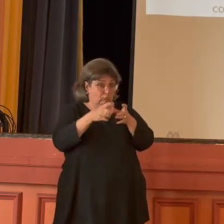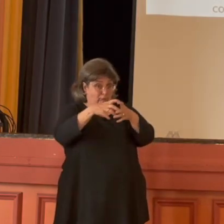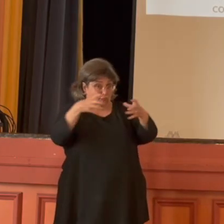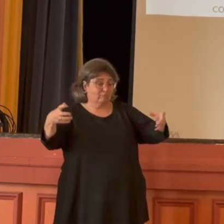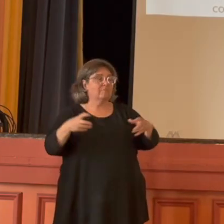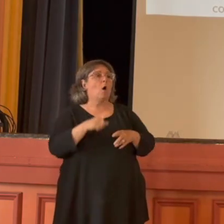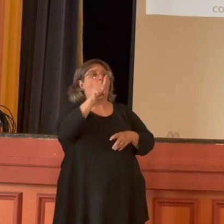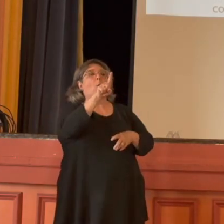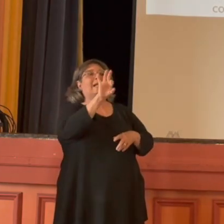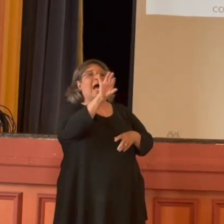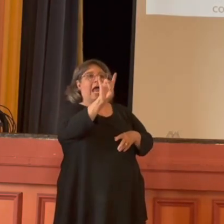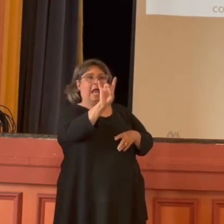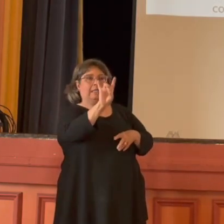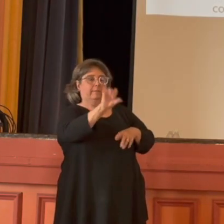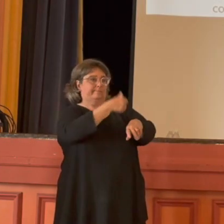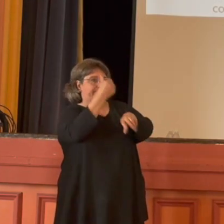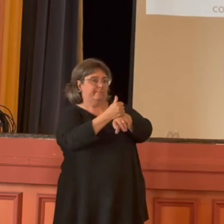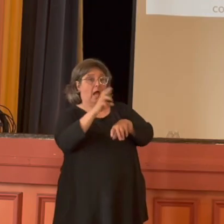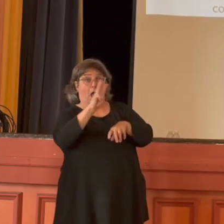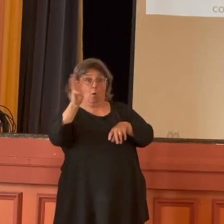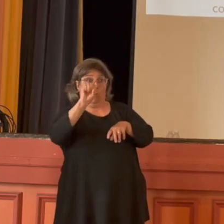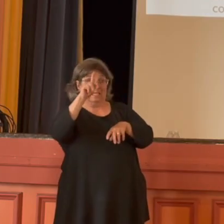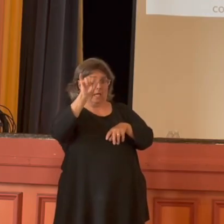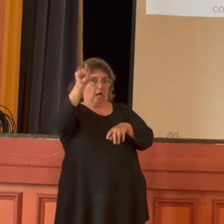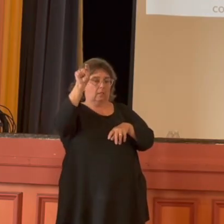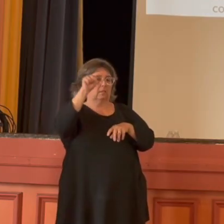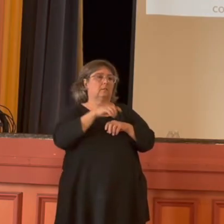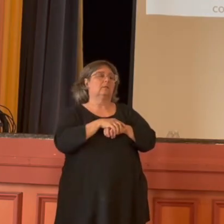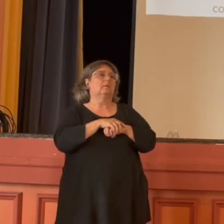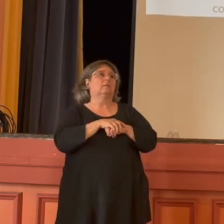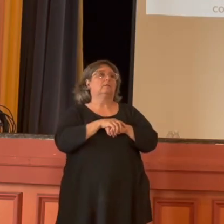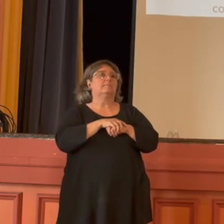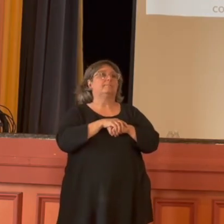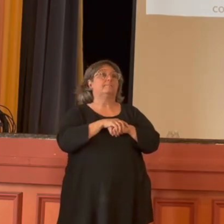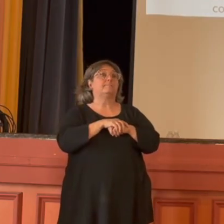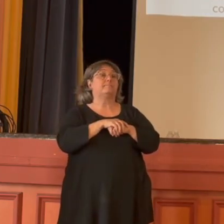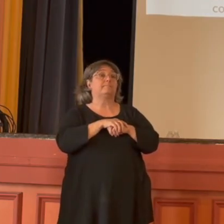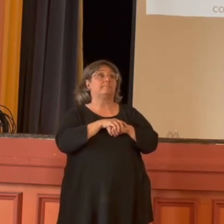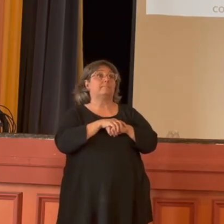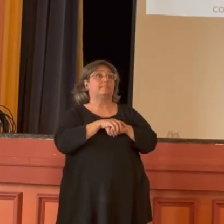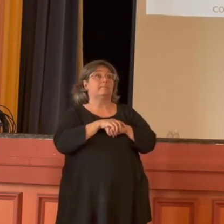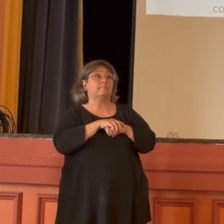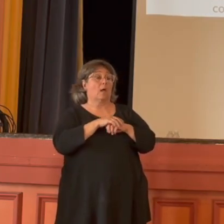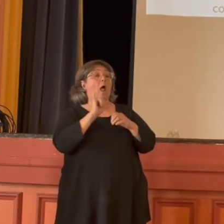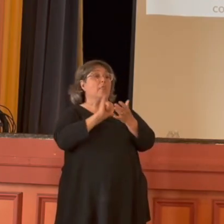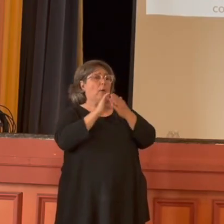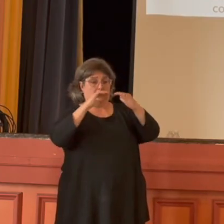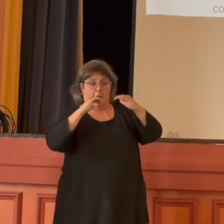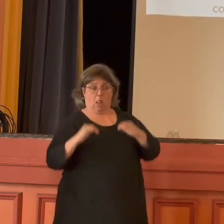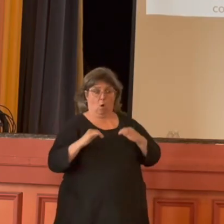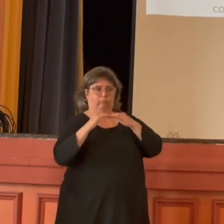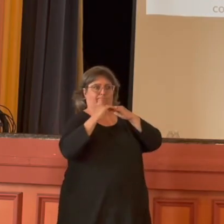the 198 was put through on the west side, and while at grade and not creating as